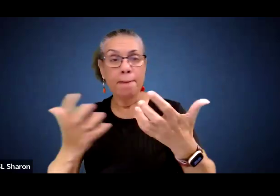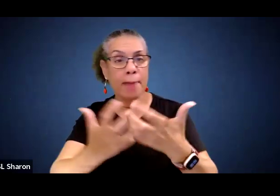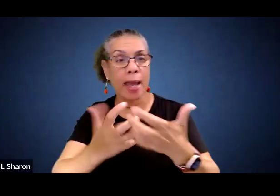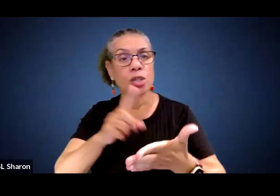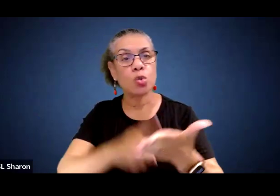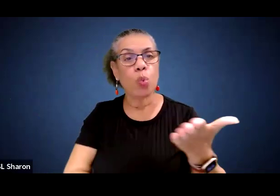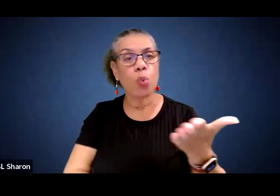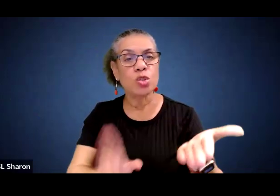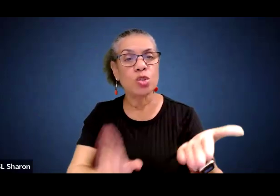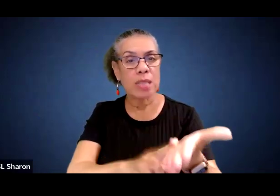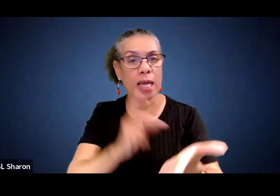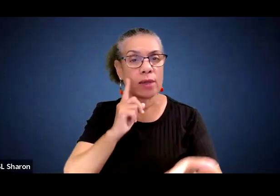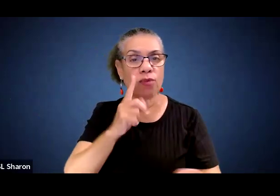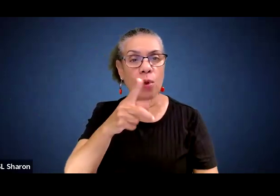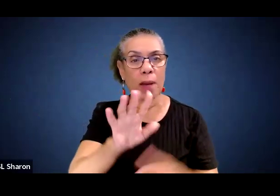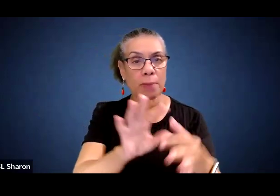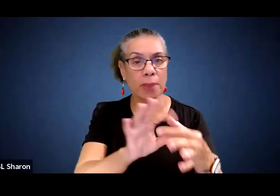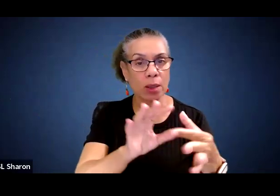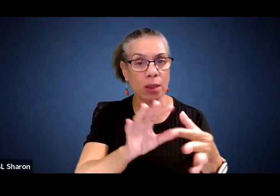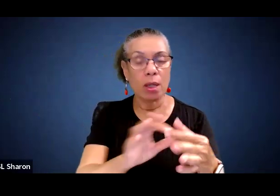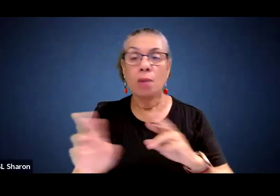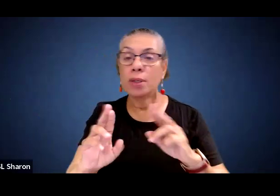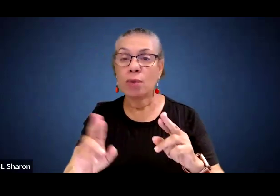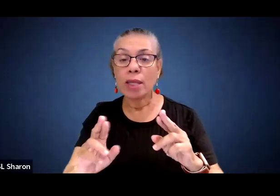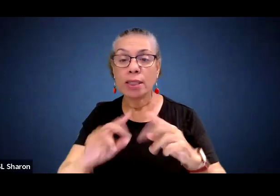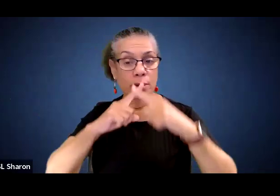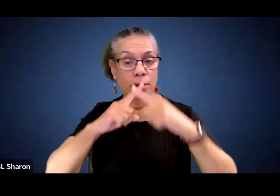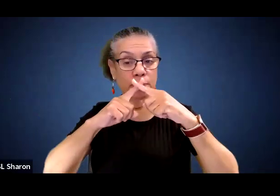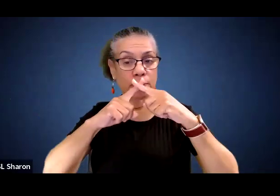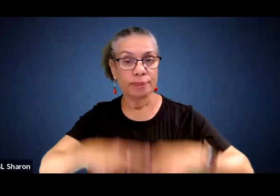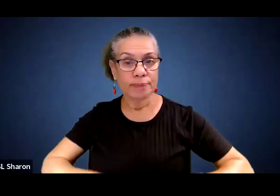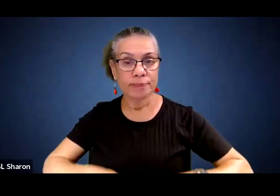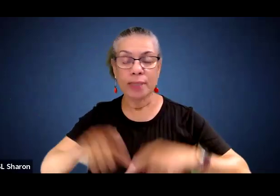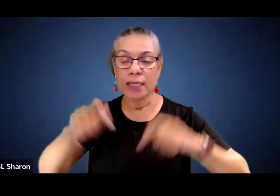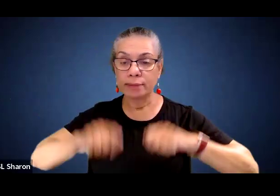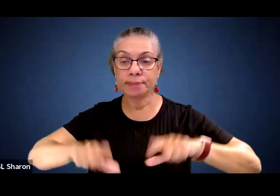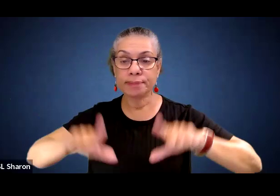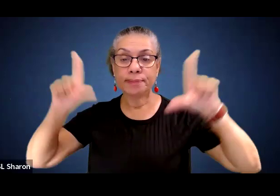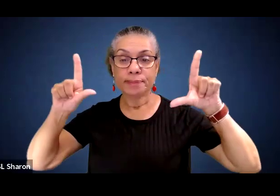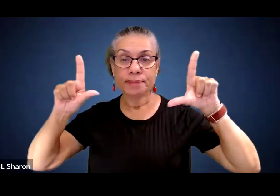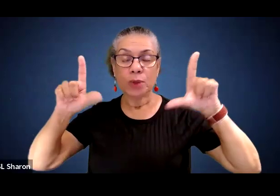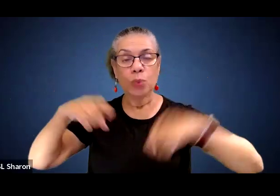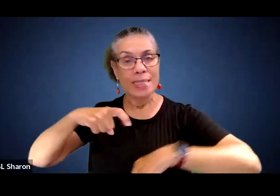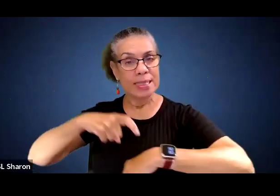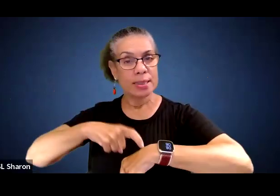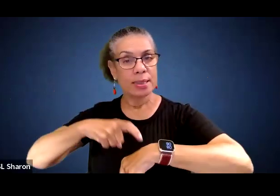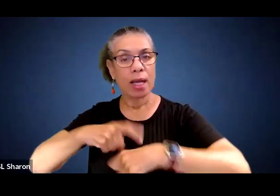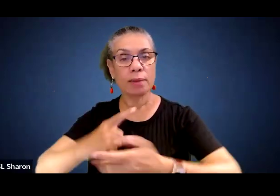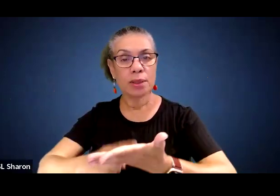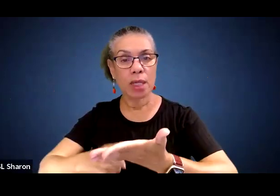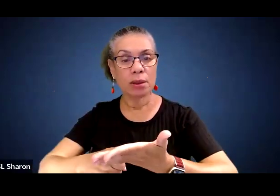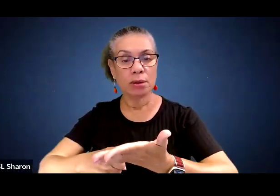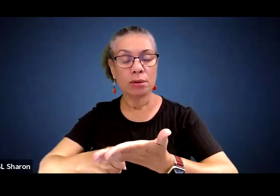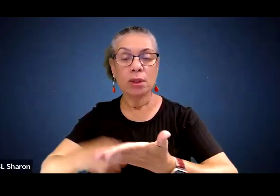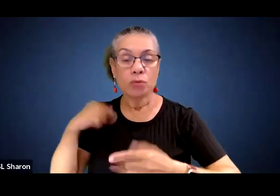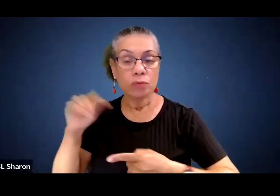public comment, and be prepared to unmute yourself and turn on your camera when it's your turn to testify. Please raise your virtual